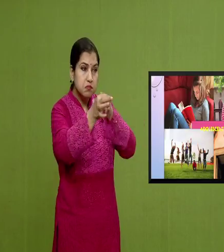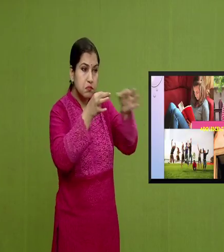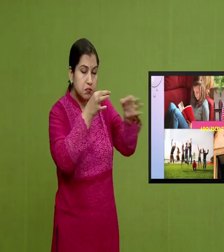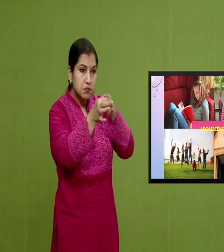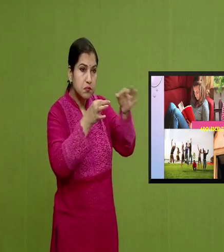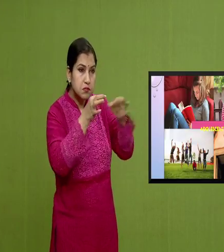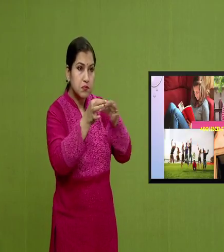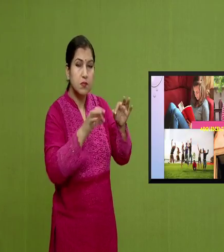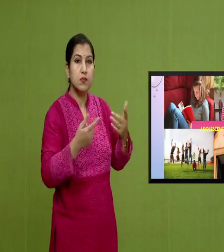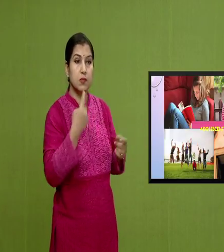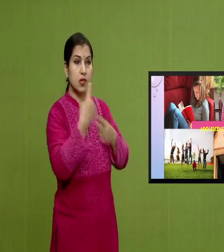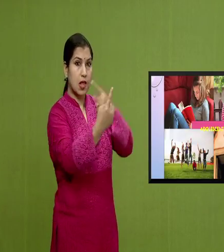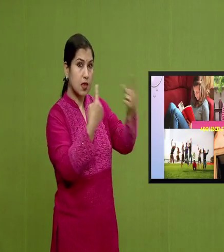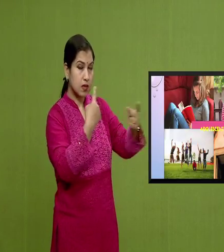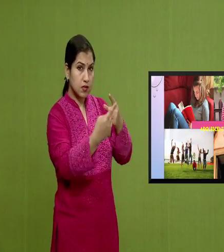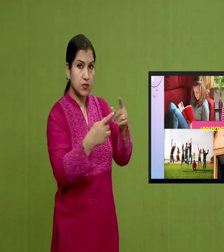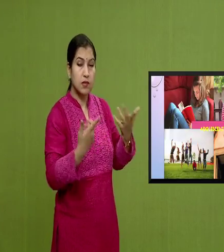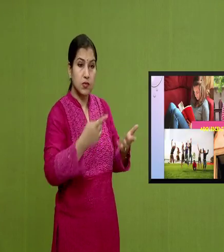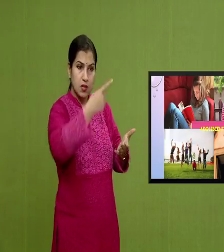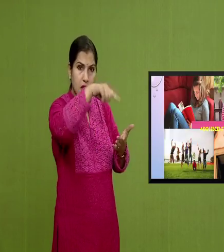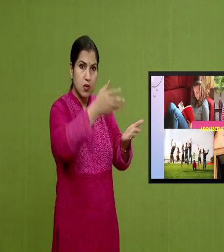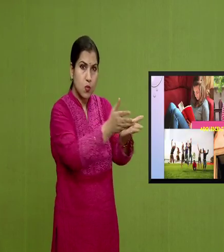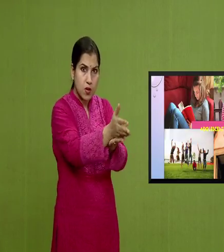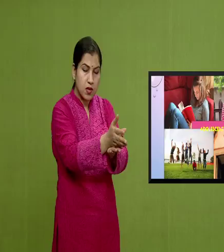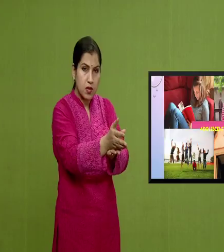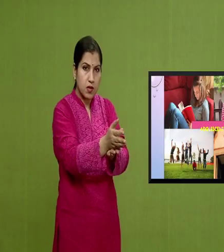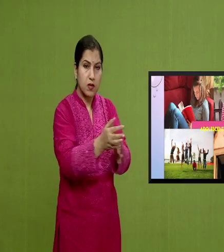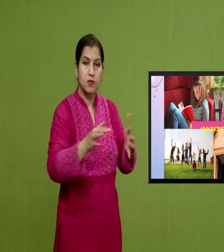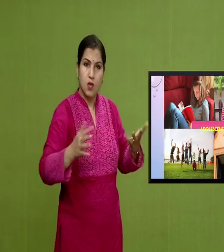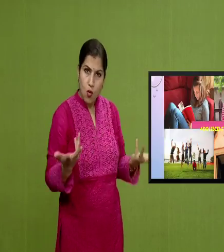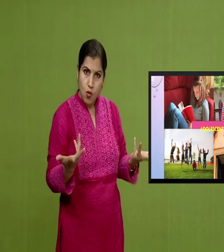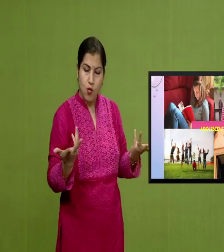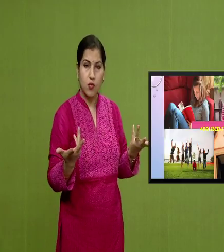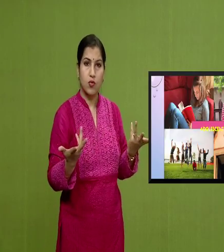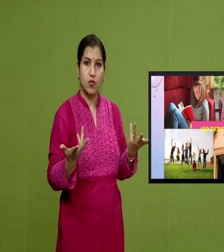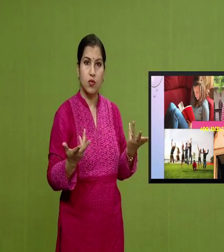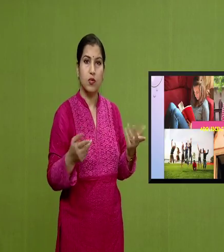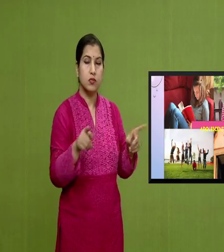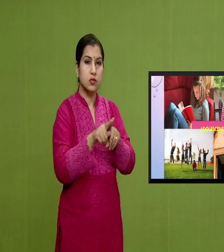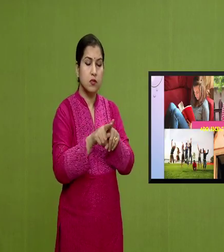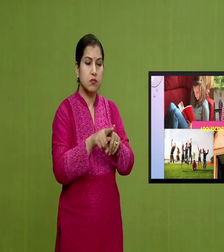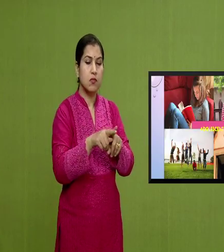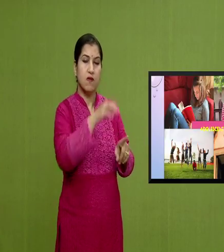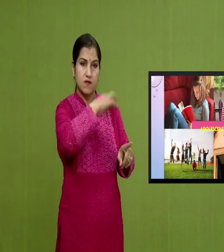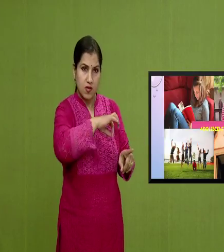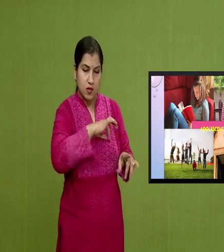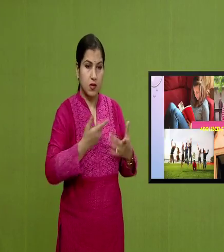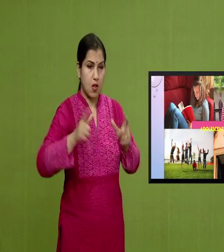in telling them the right path or pros and cons of the